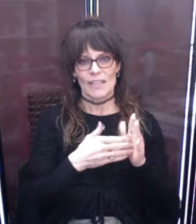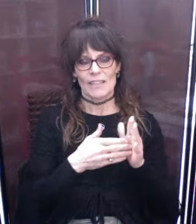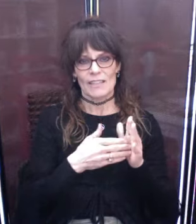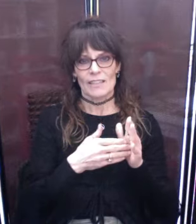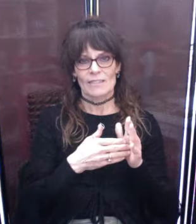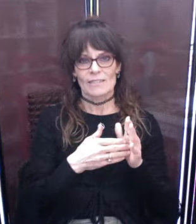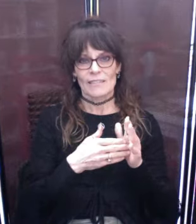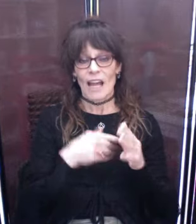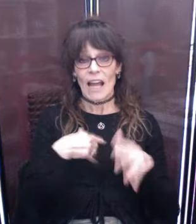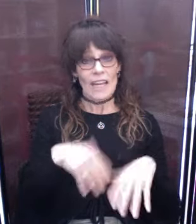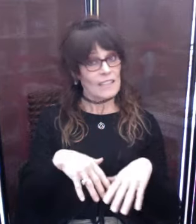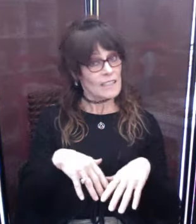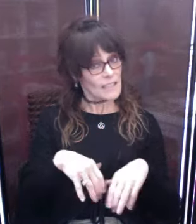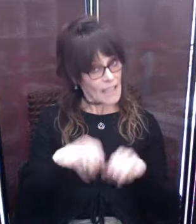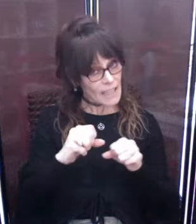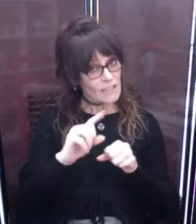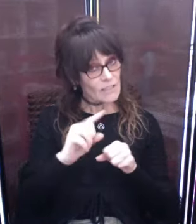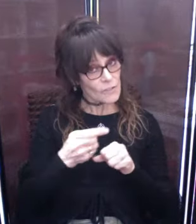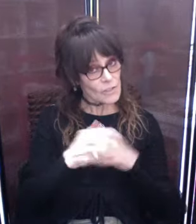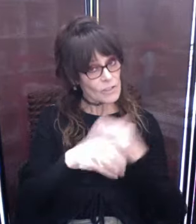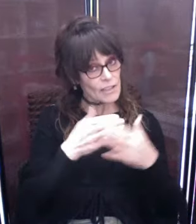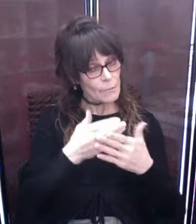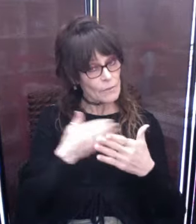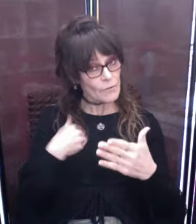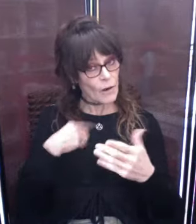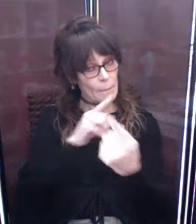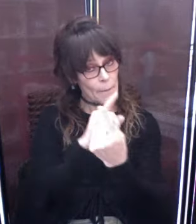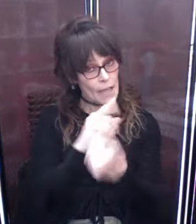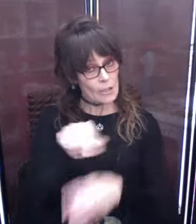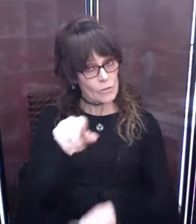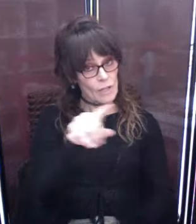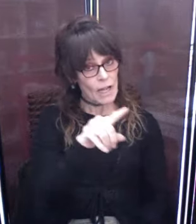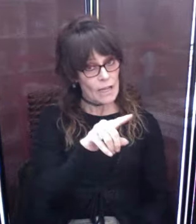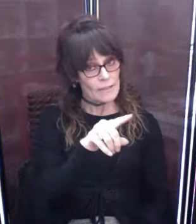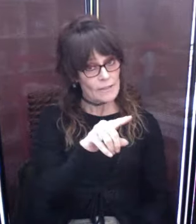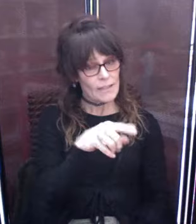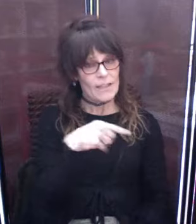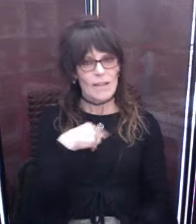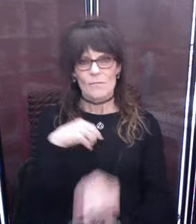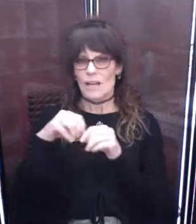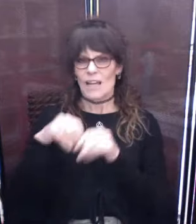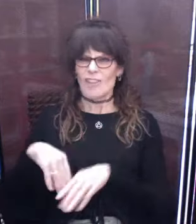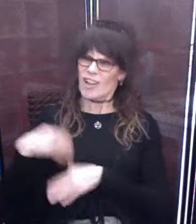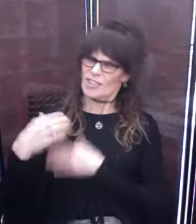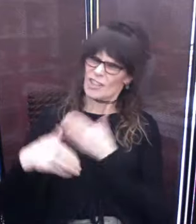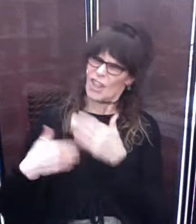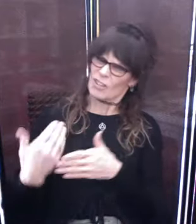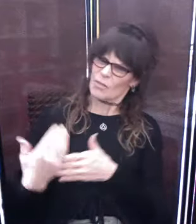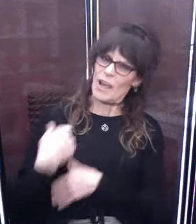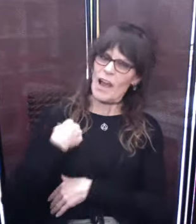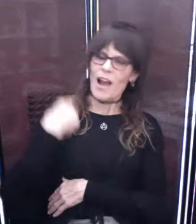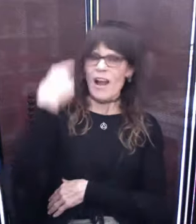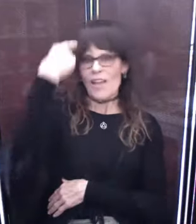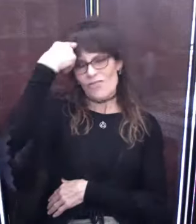had taken the first step before I got here and met you guys, but I had lost it along the way. I thought that my